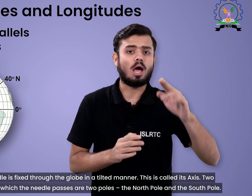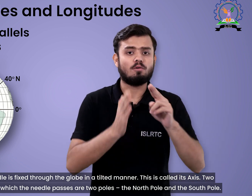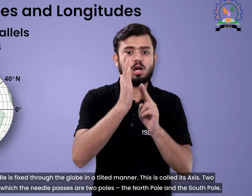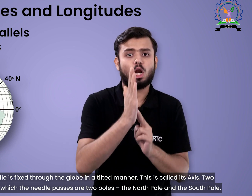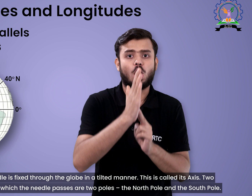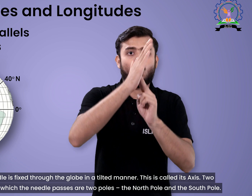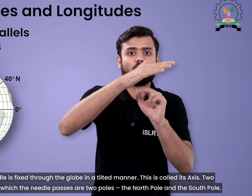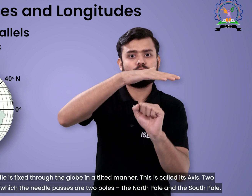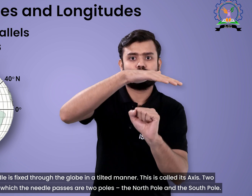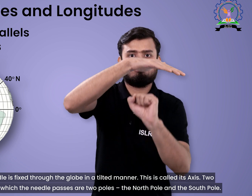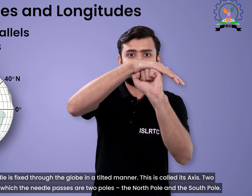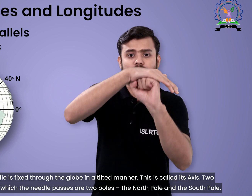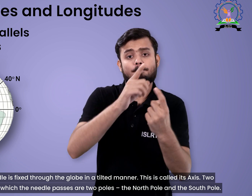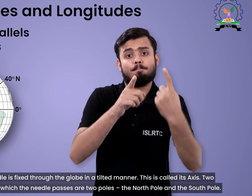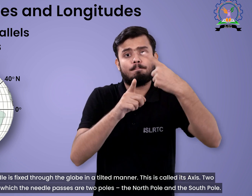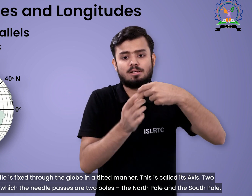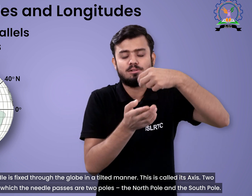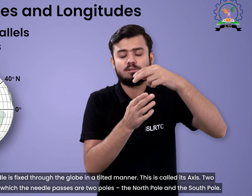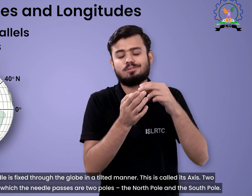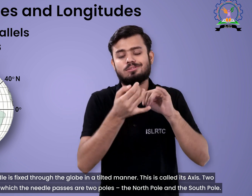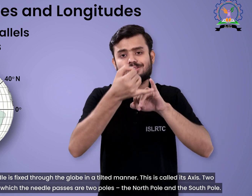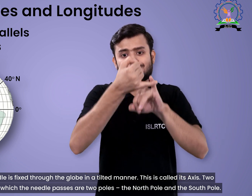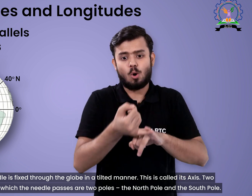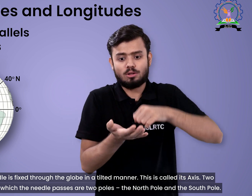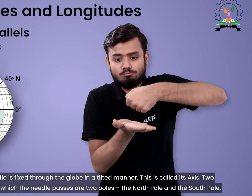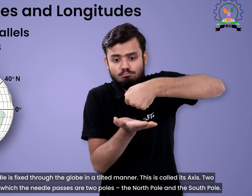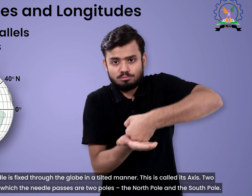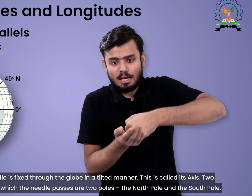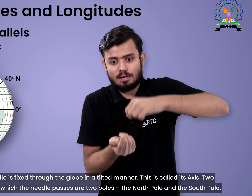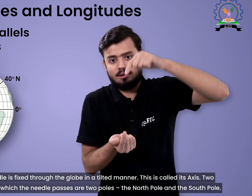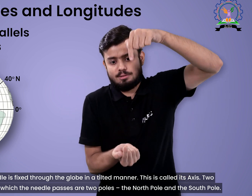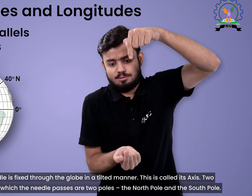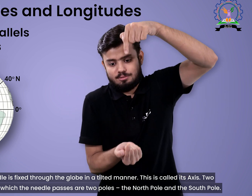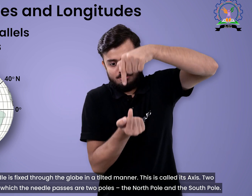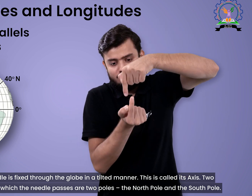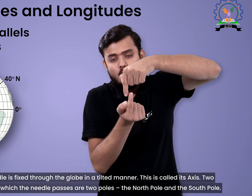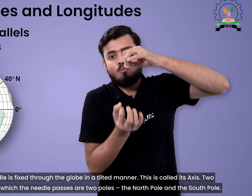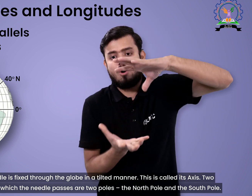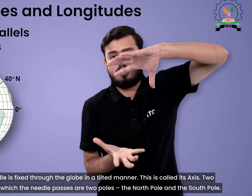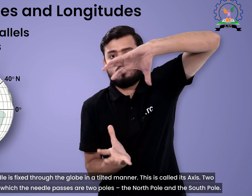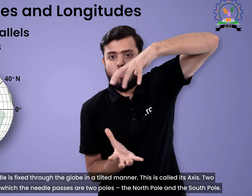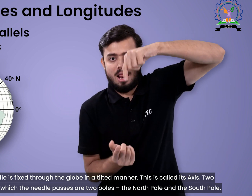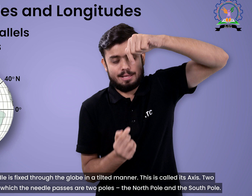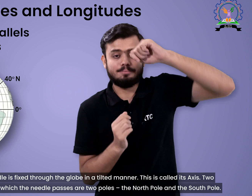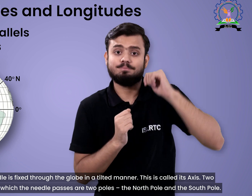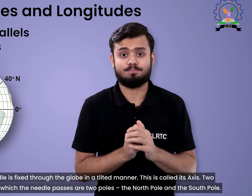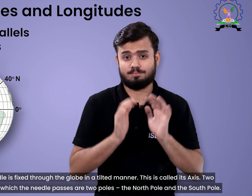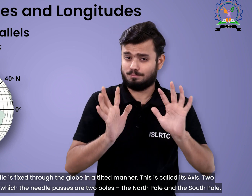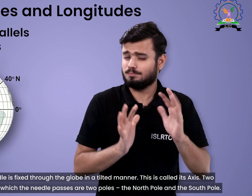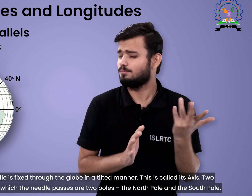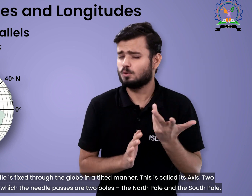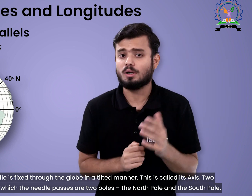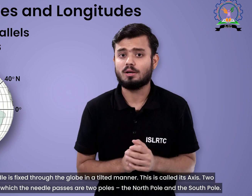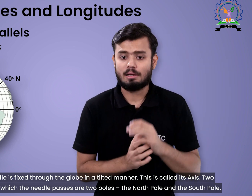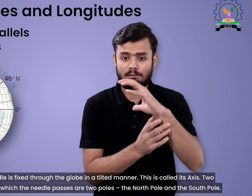axis. 2 points on the globe through which the needle passes are 2 poles, the North Pole and the South Pole.